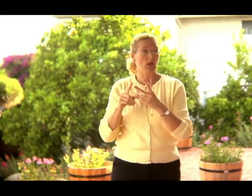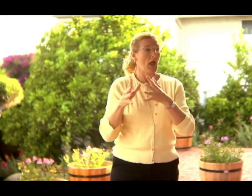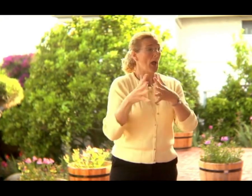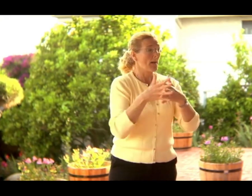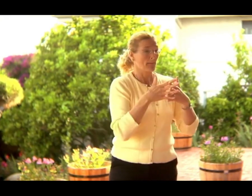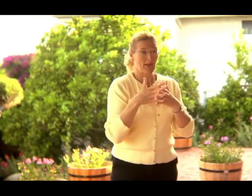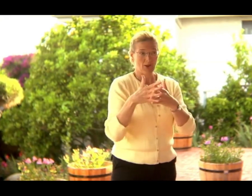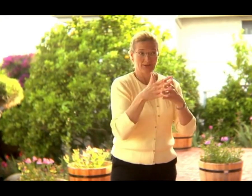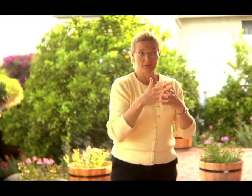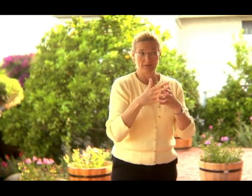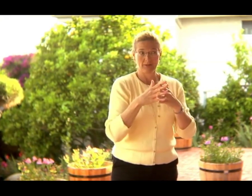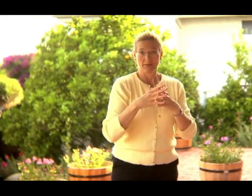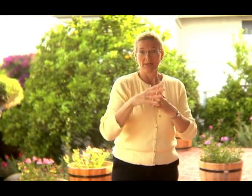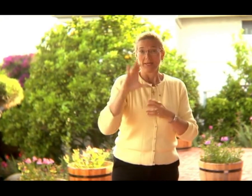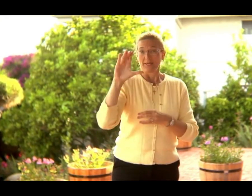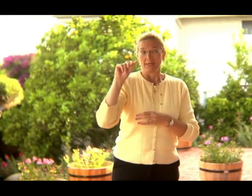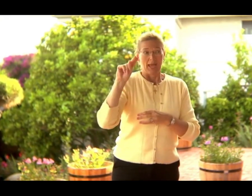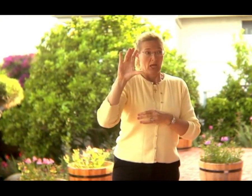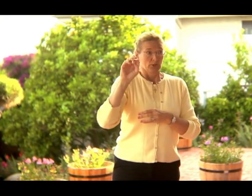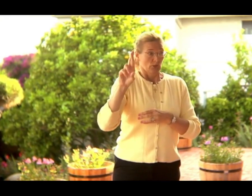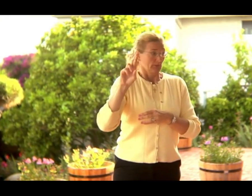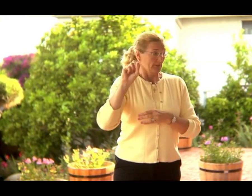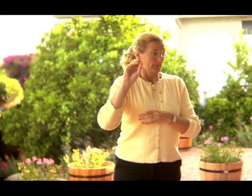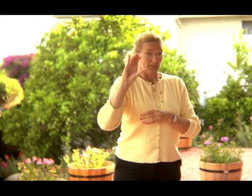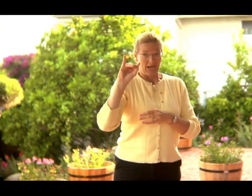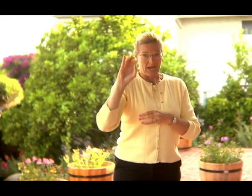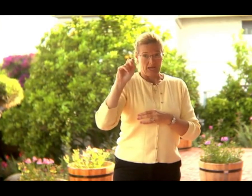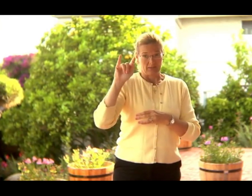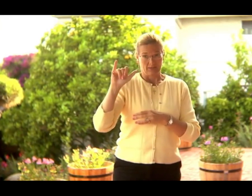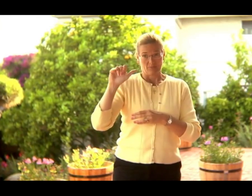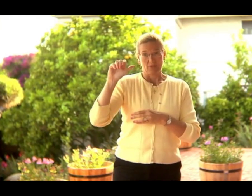Or the American Cancer Society, ACS.